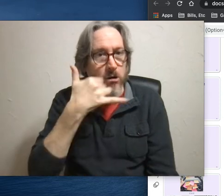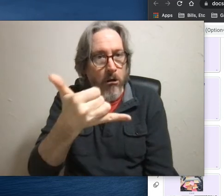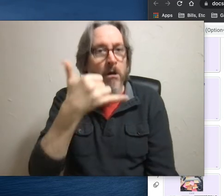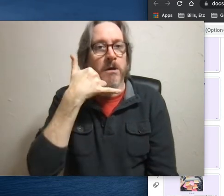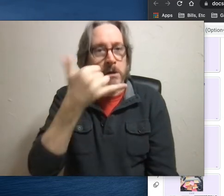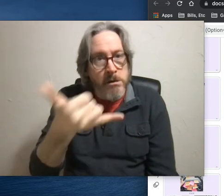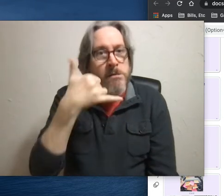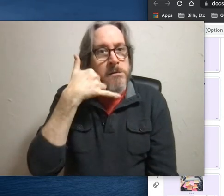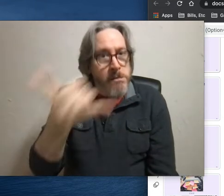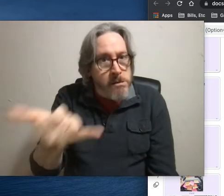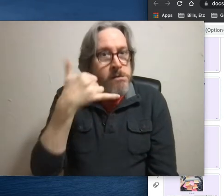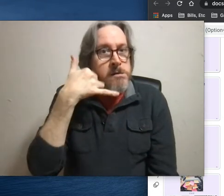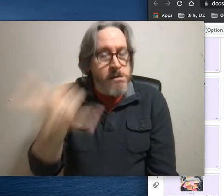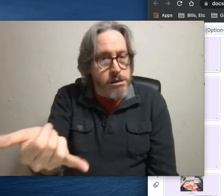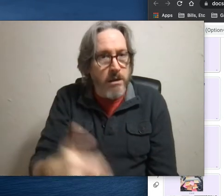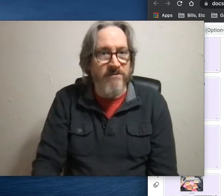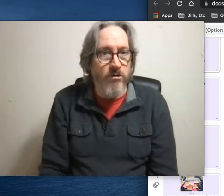answer.